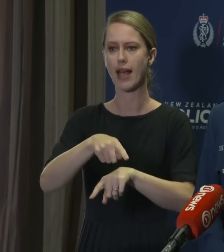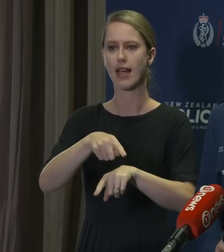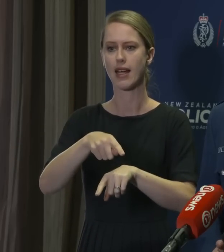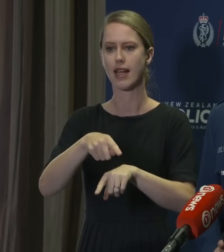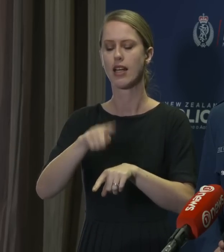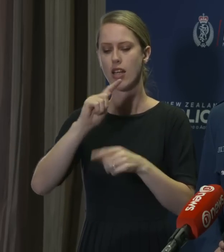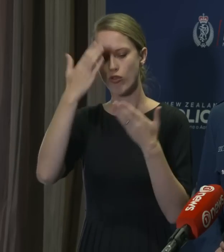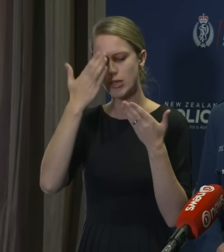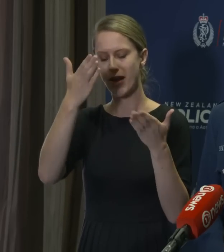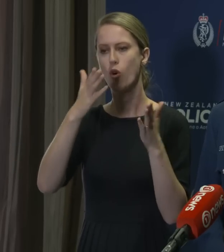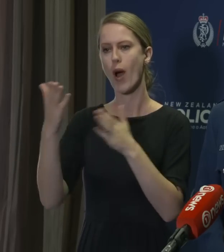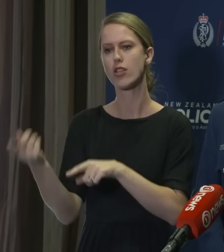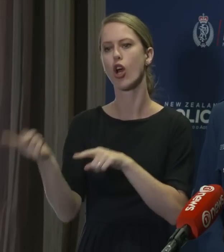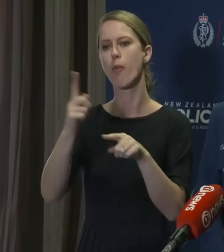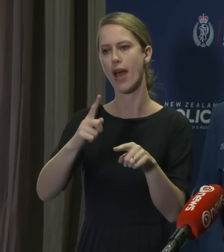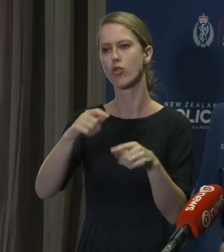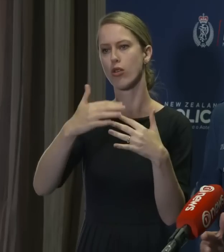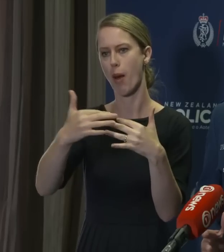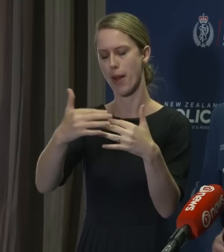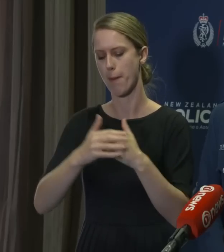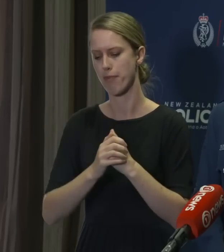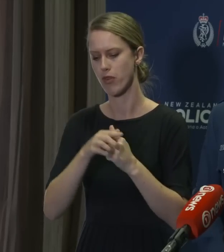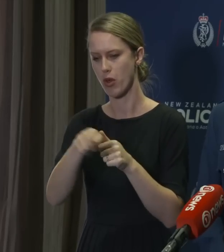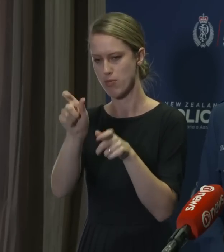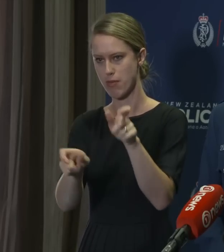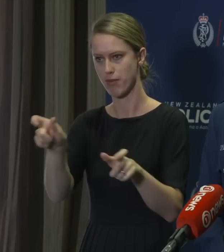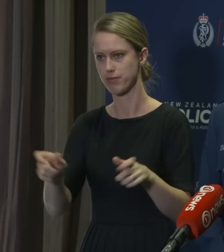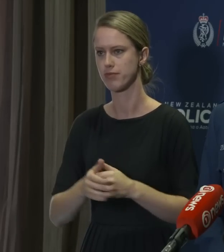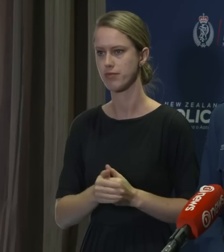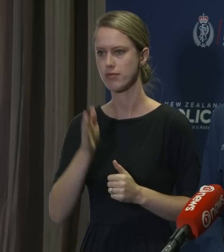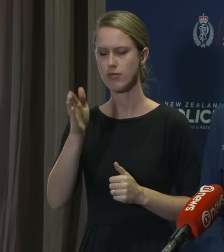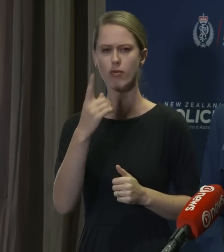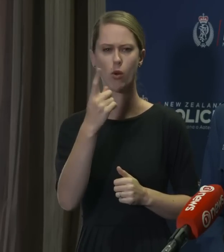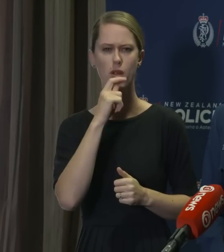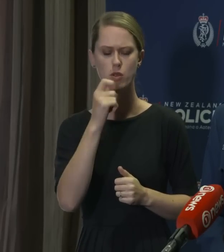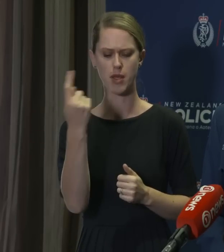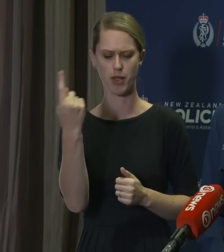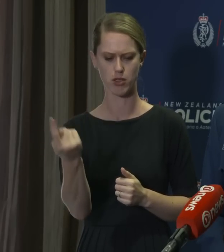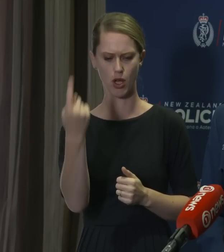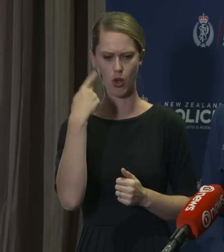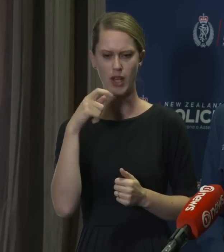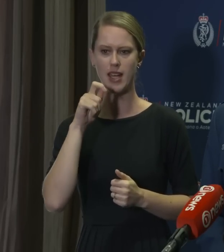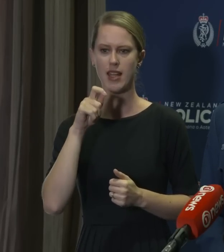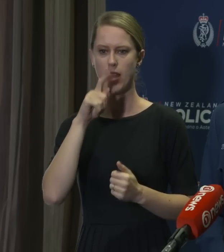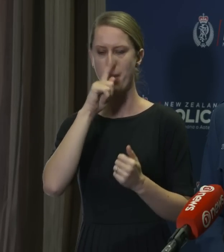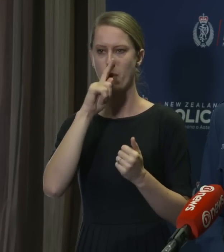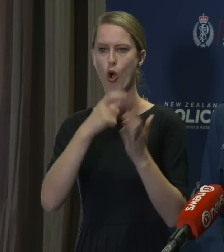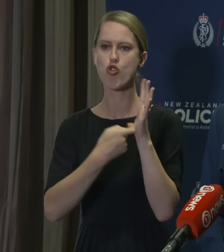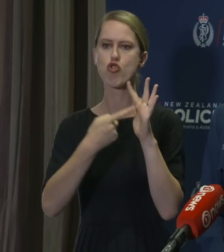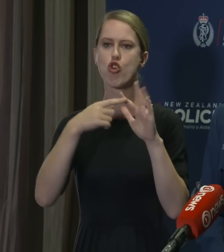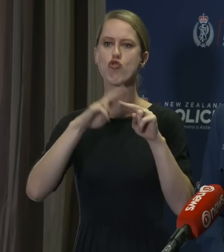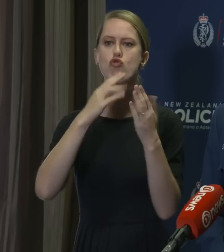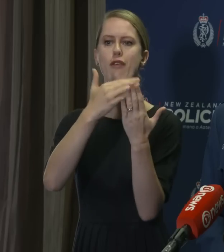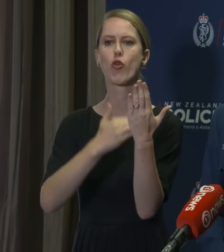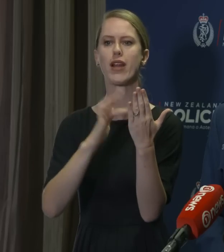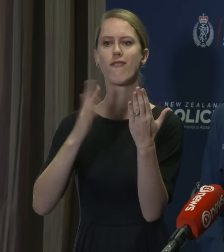absolutely respectful to those people. One user has also been told that his referees were online